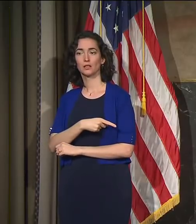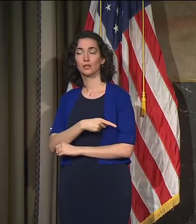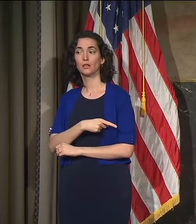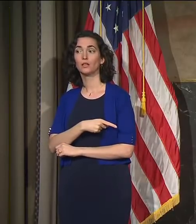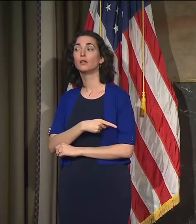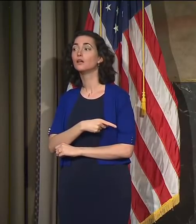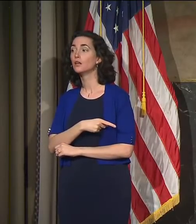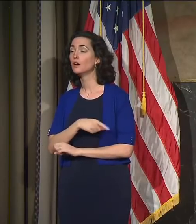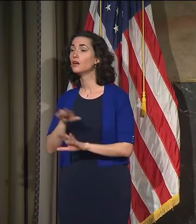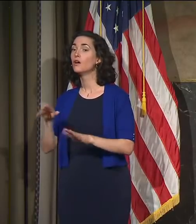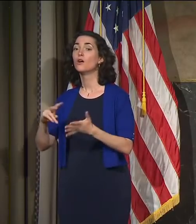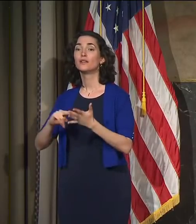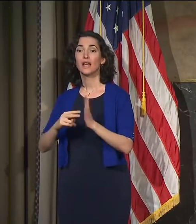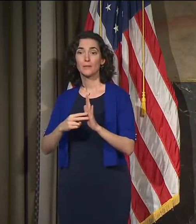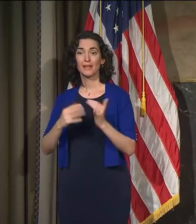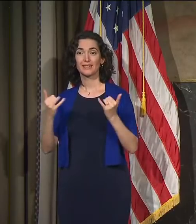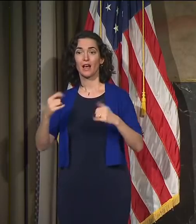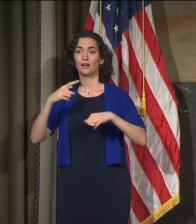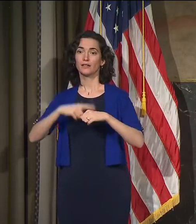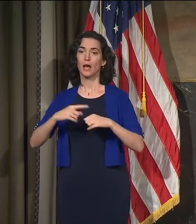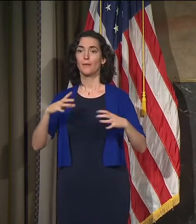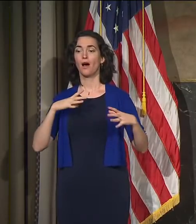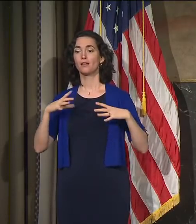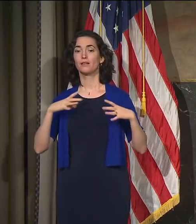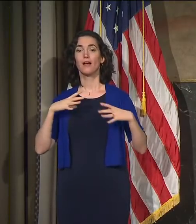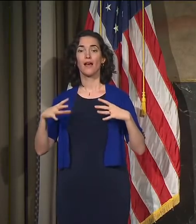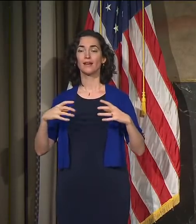period, there will be that many empty chairs